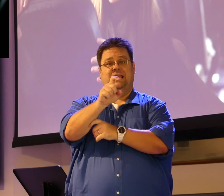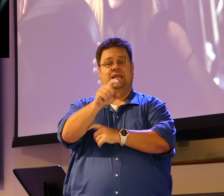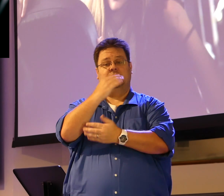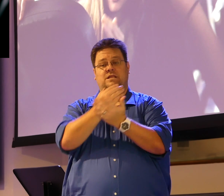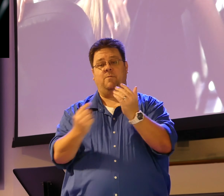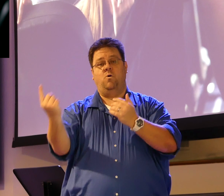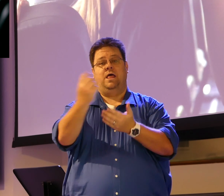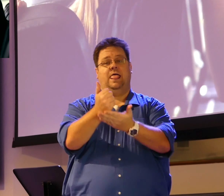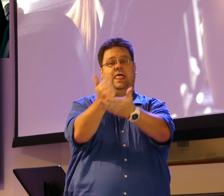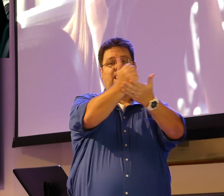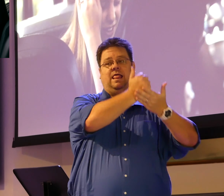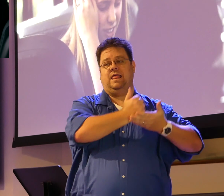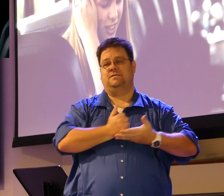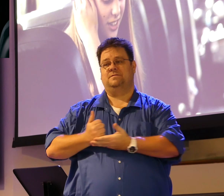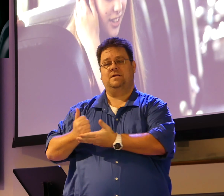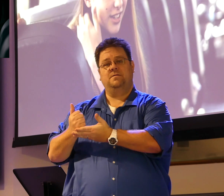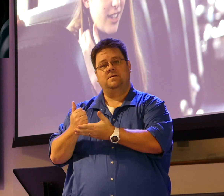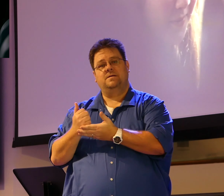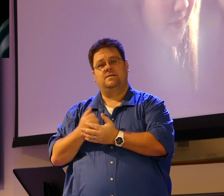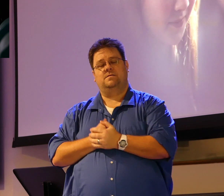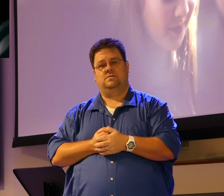and i need someone to help